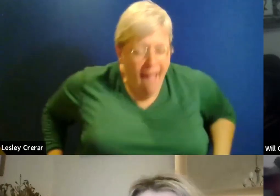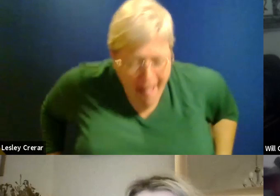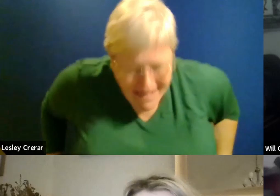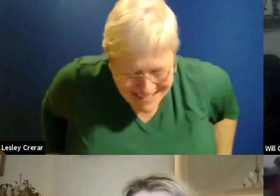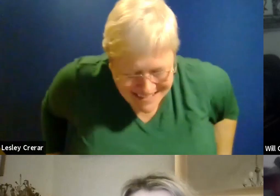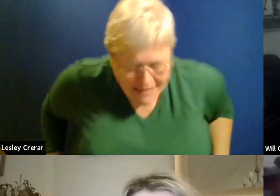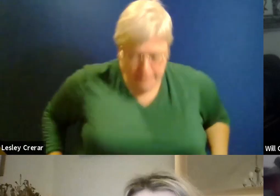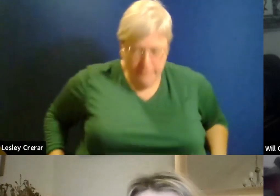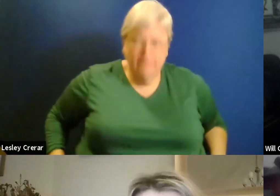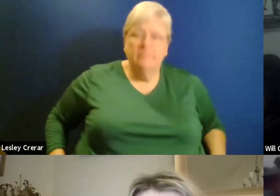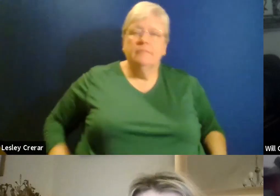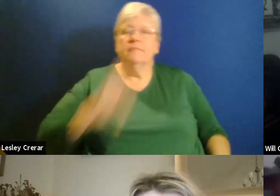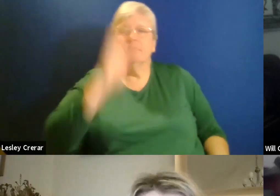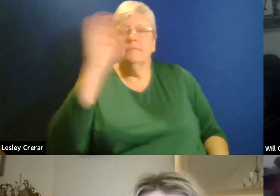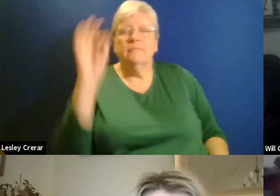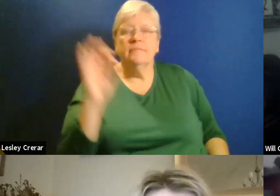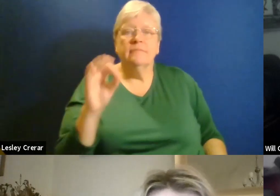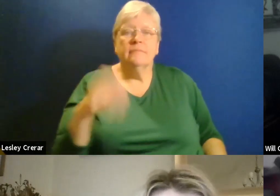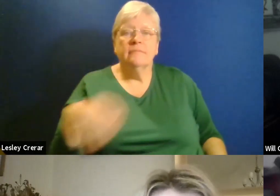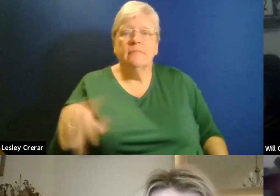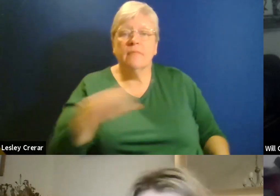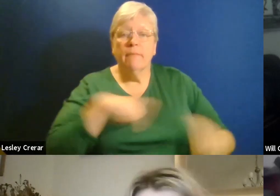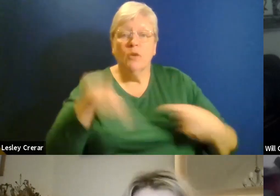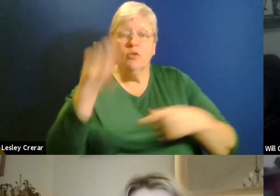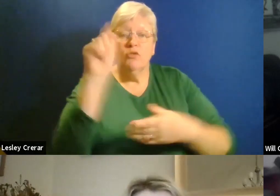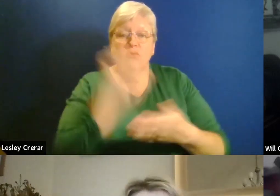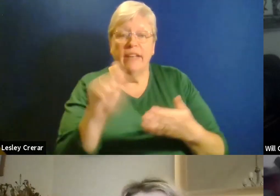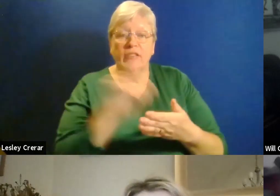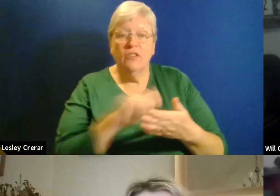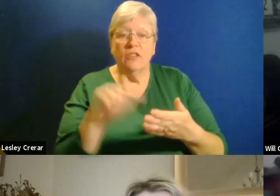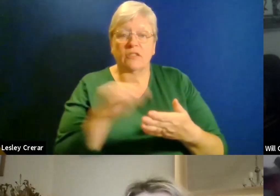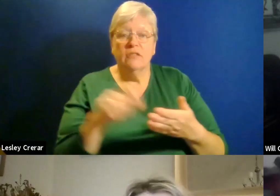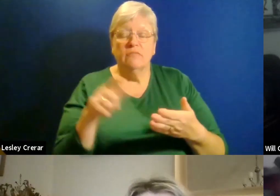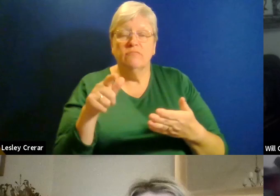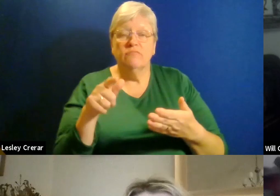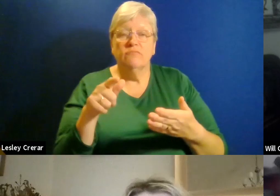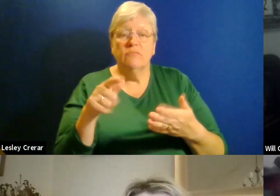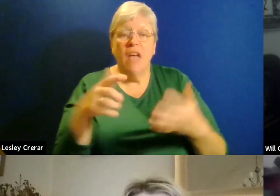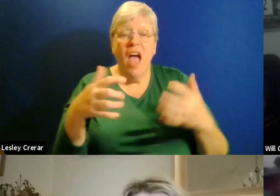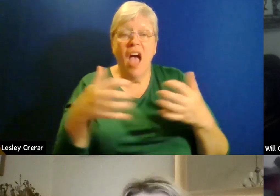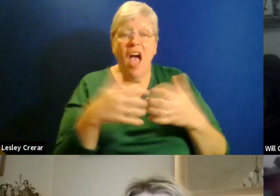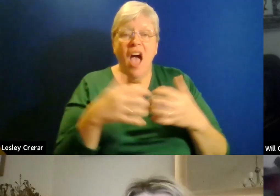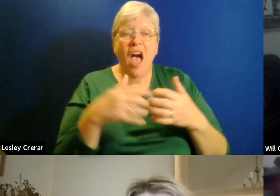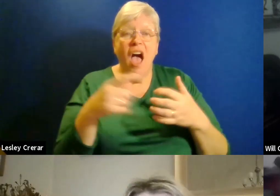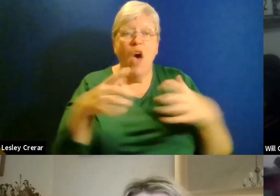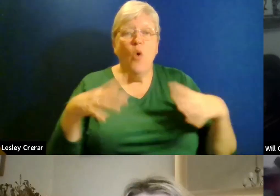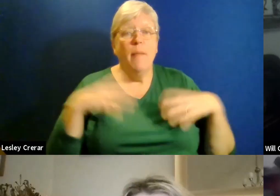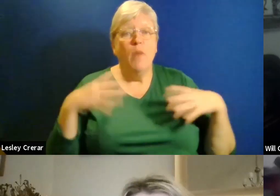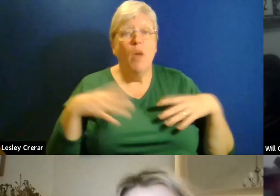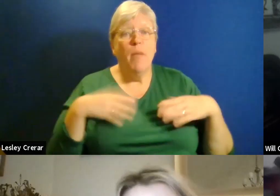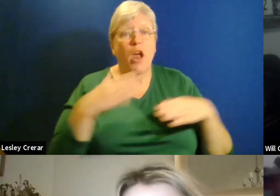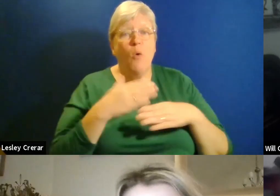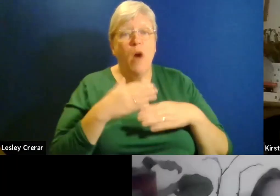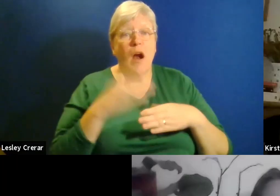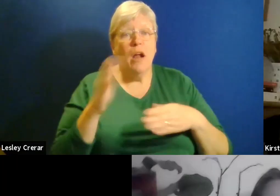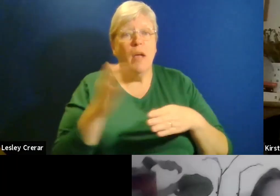And then we've got a question for any of the writers who would like to chip in, which is, how do you prepare your work before you submit